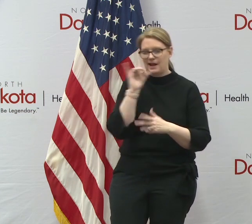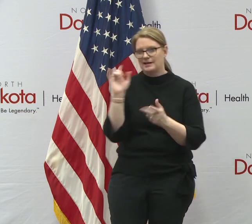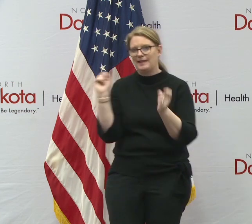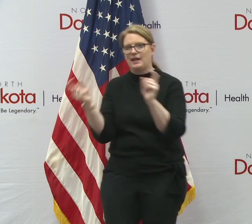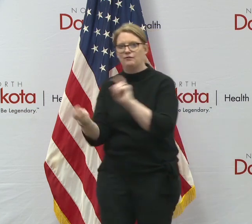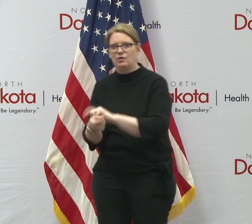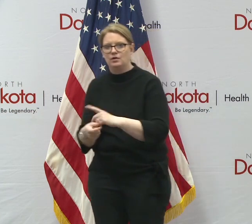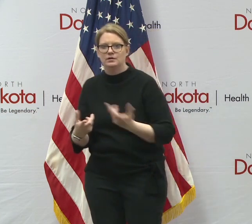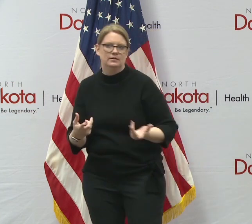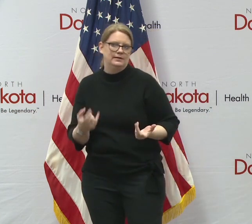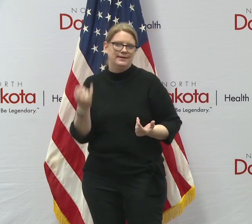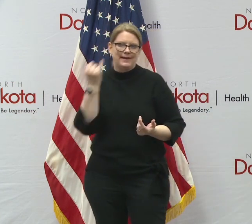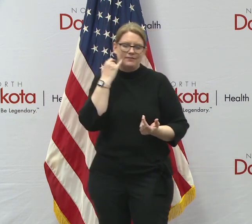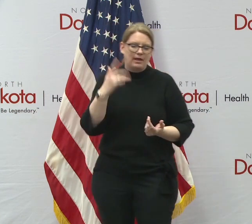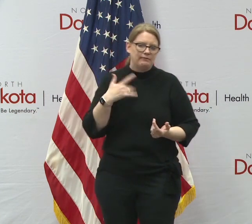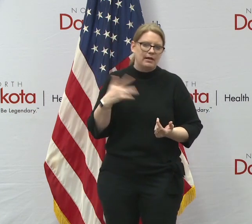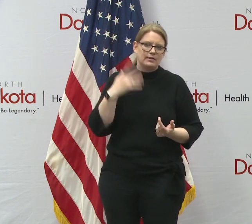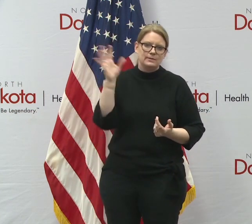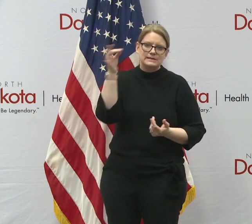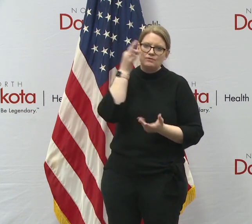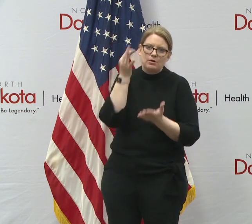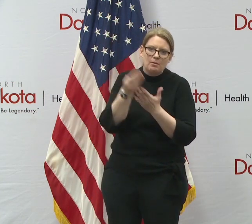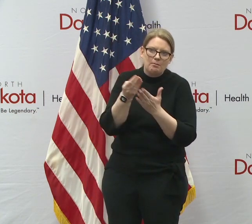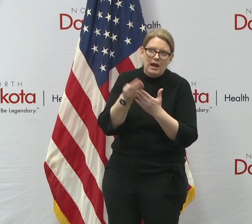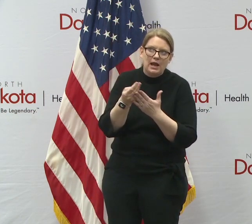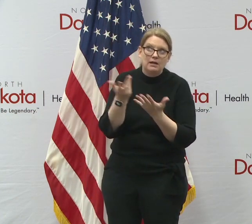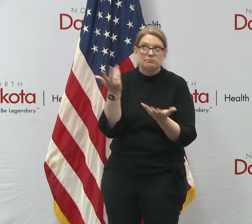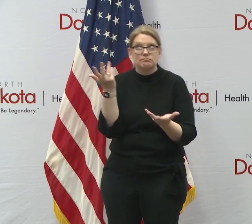they thought maybe there was federal money, maybe this is an alternative